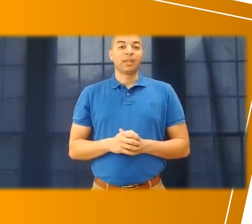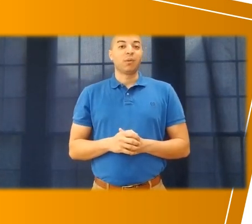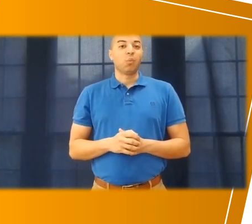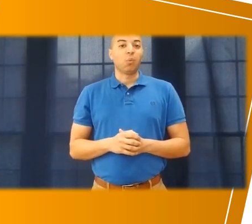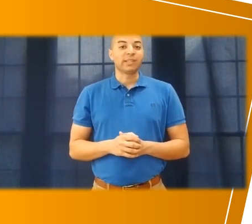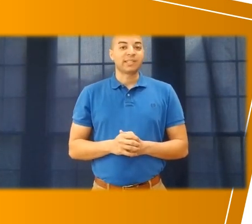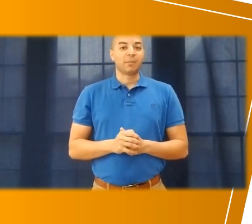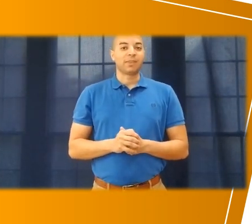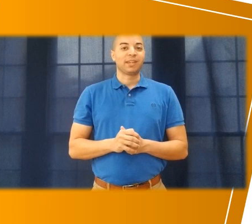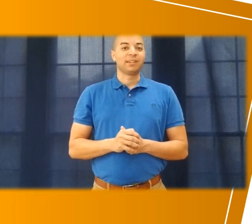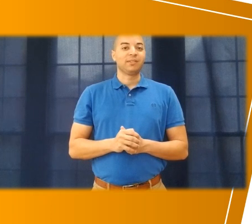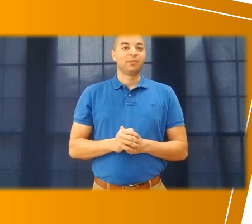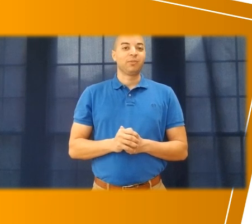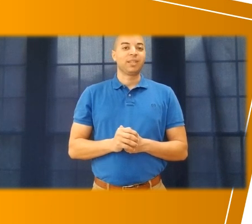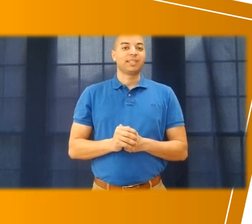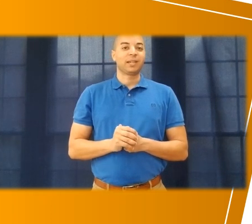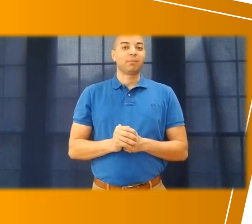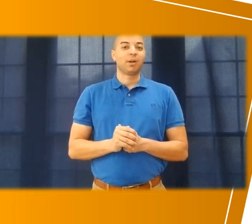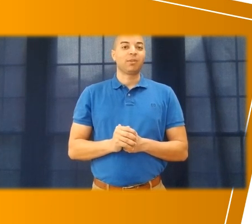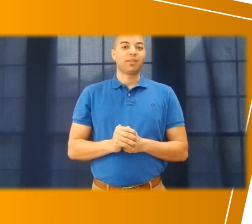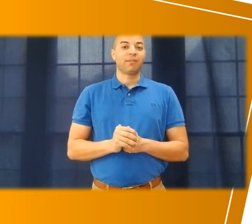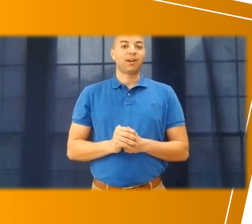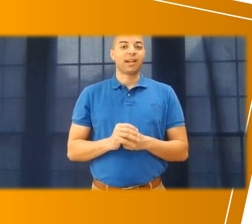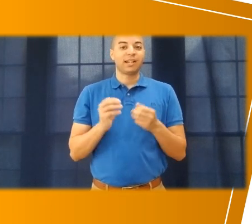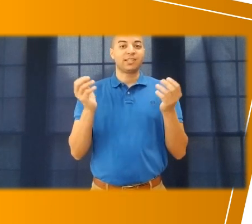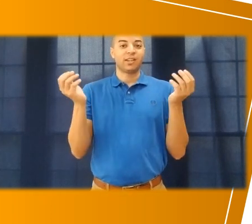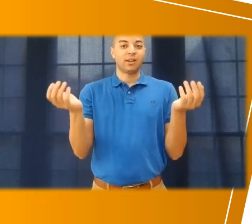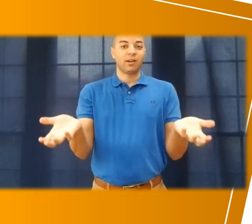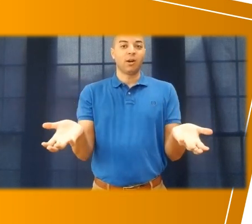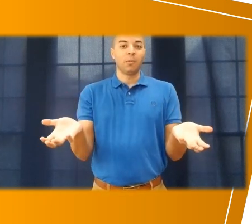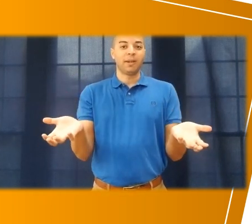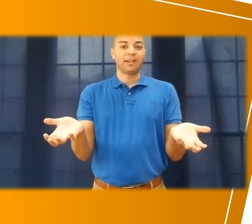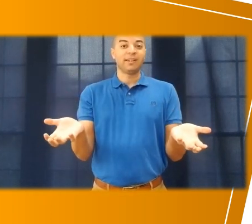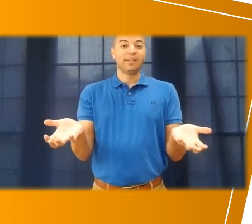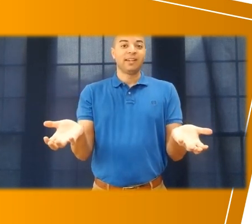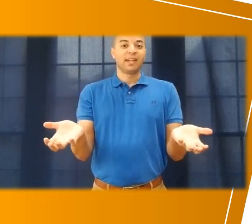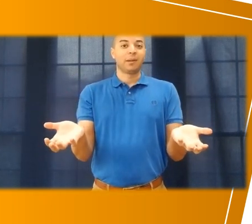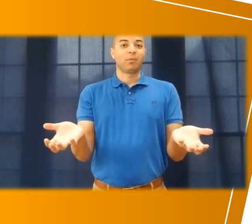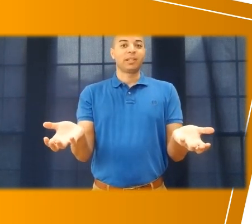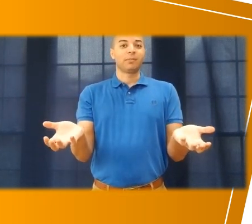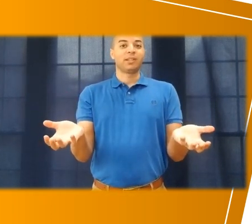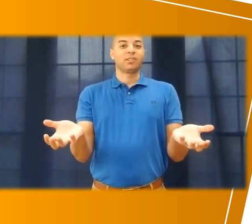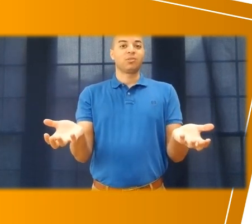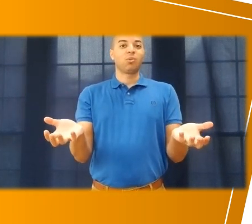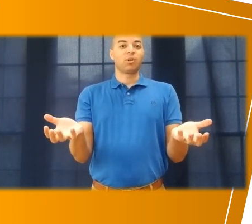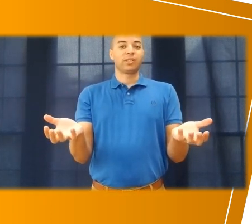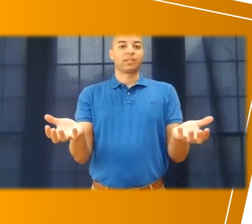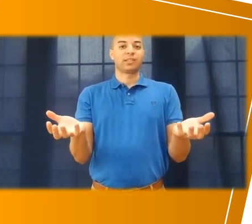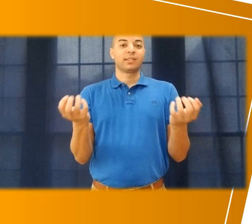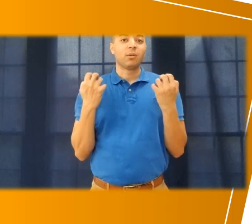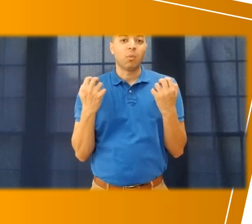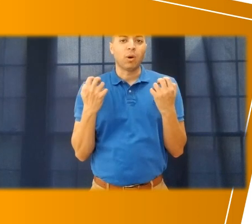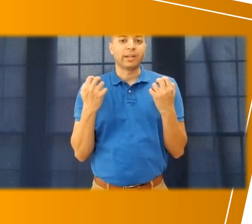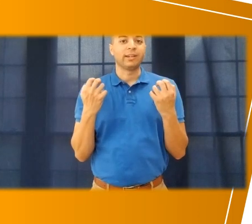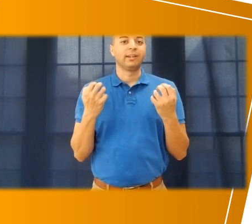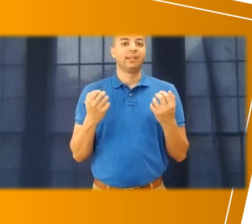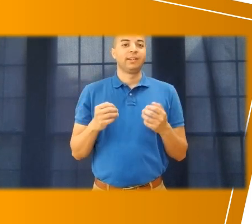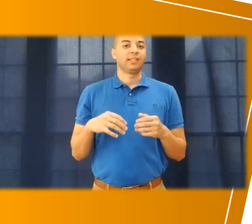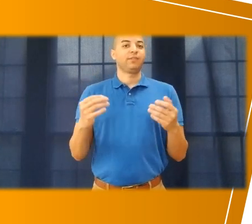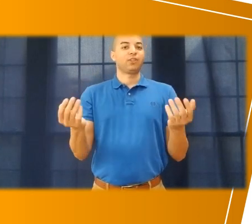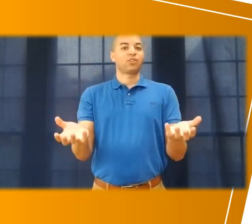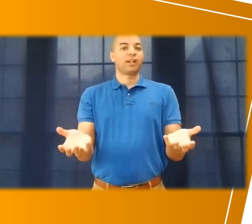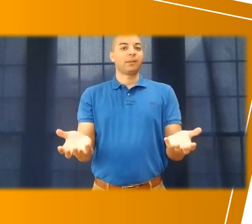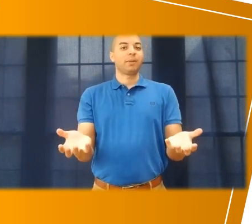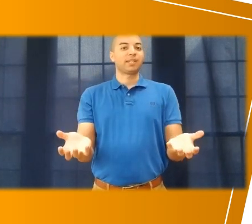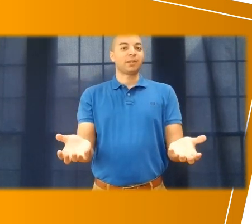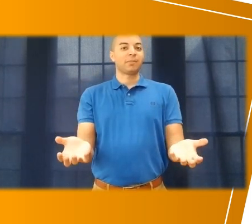If we want something, we can take both of our hands open and bring them in towards us. Want. As